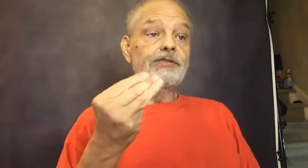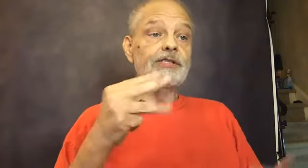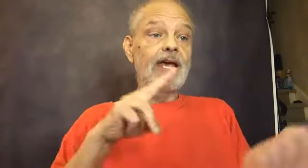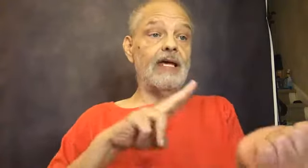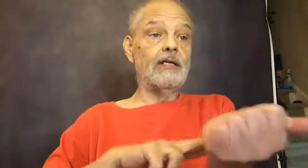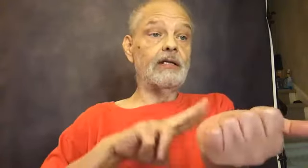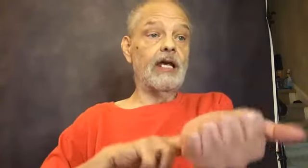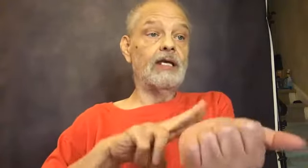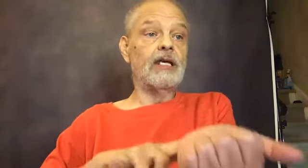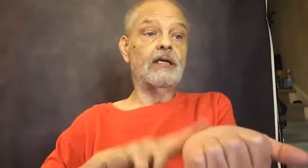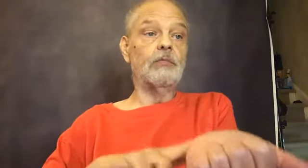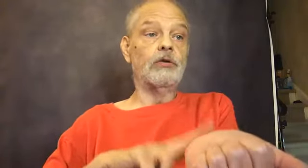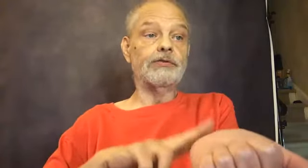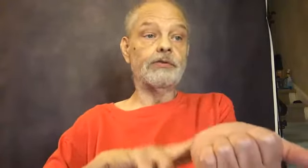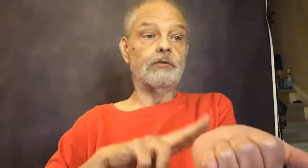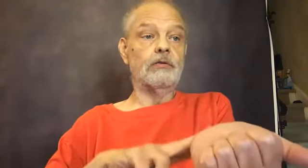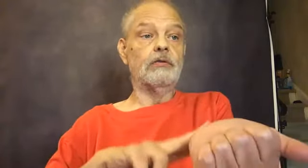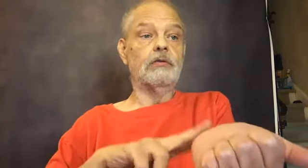Nurses and taking a pulse.